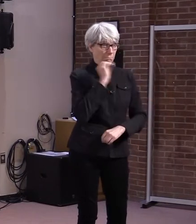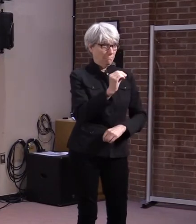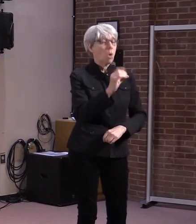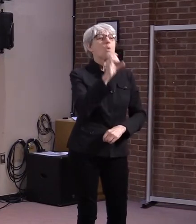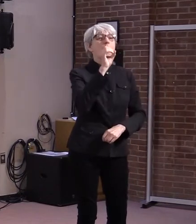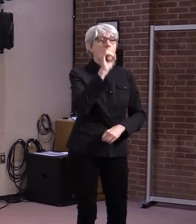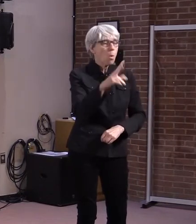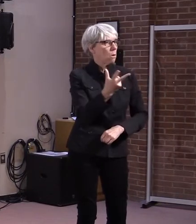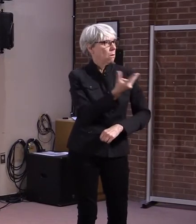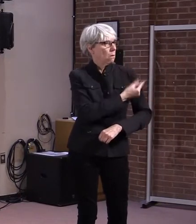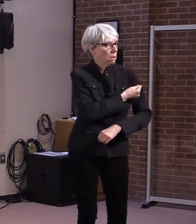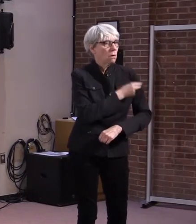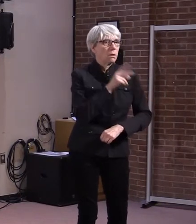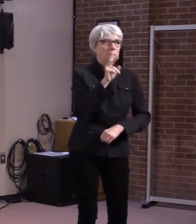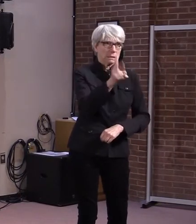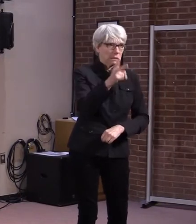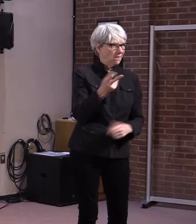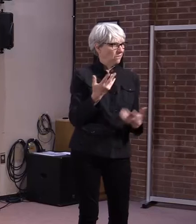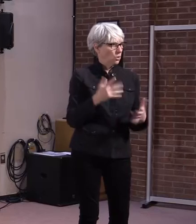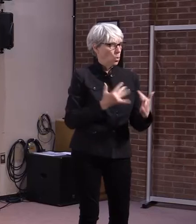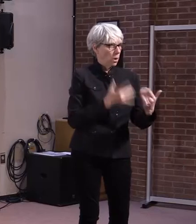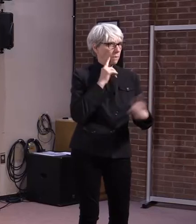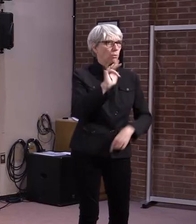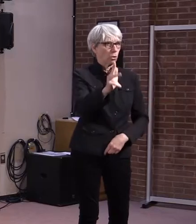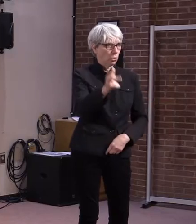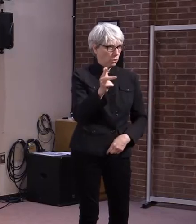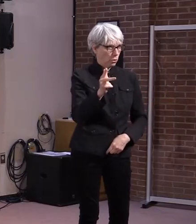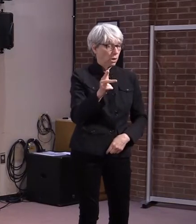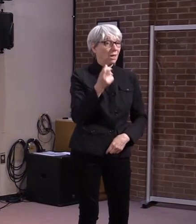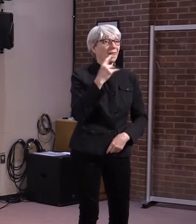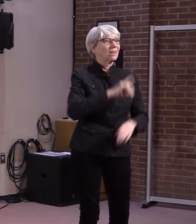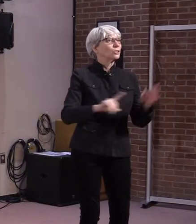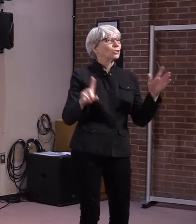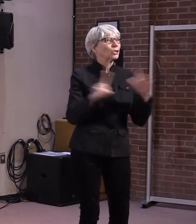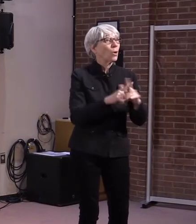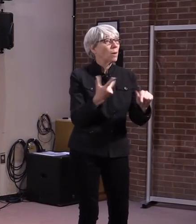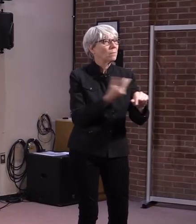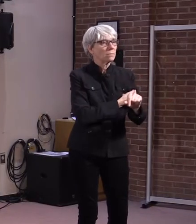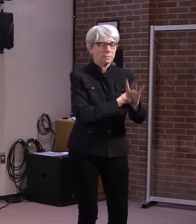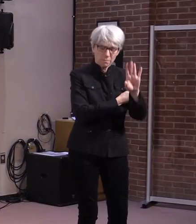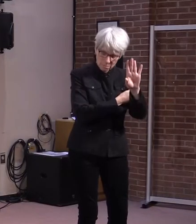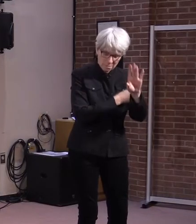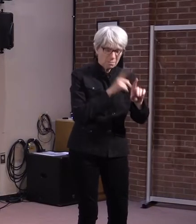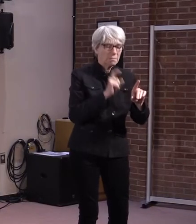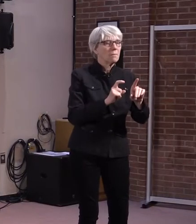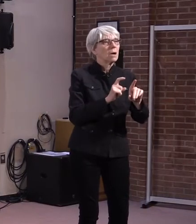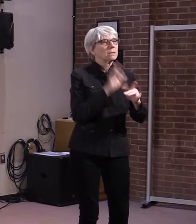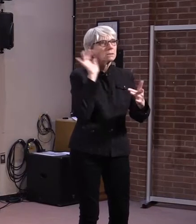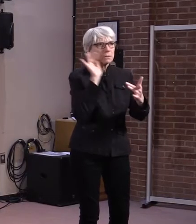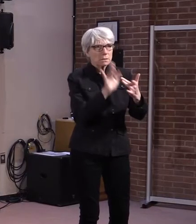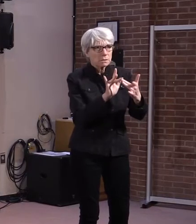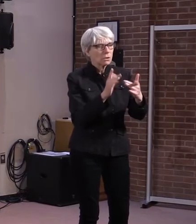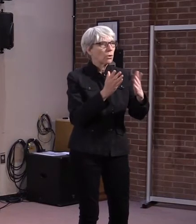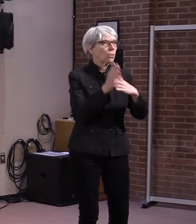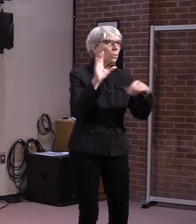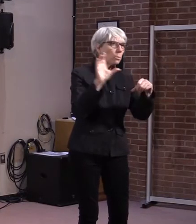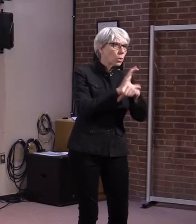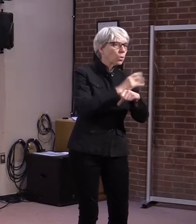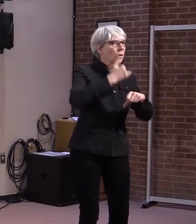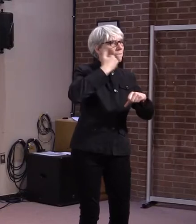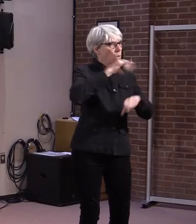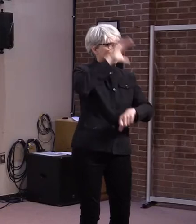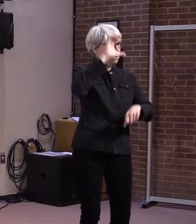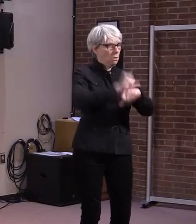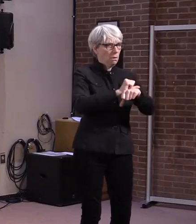will have to make an appointment to get vaccinated at one of these sites. When you go to register, in addition to checking the state